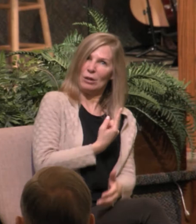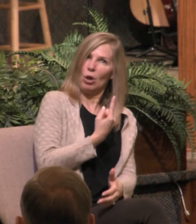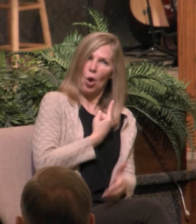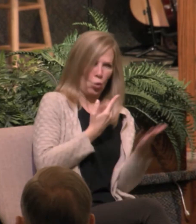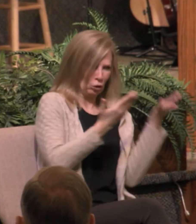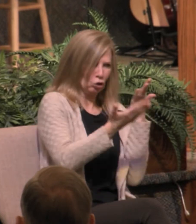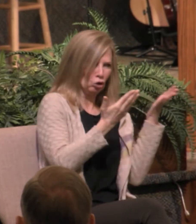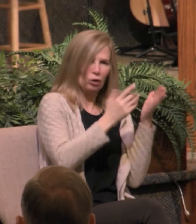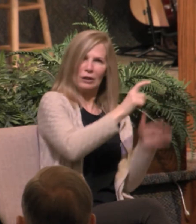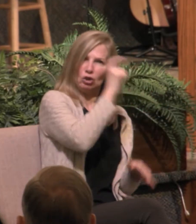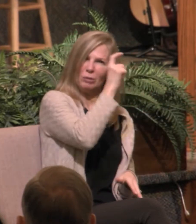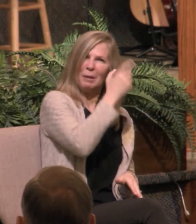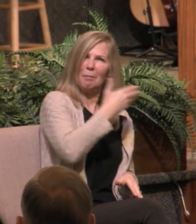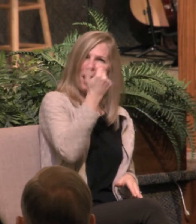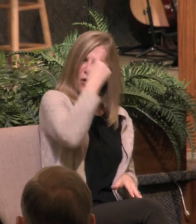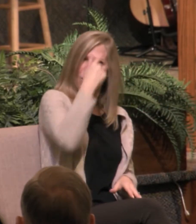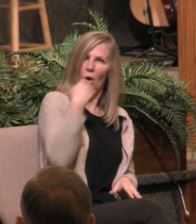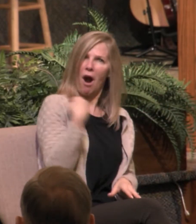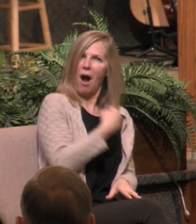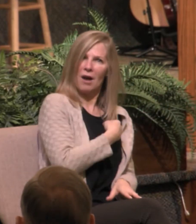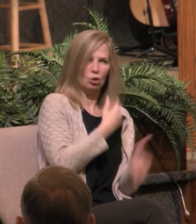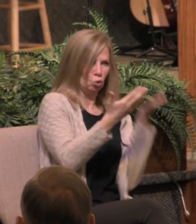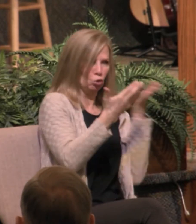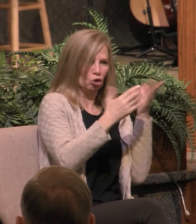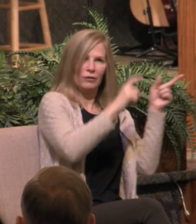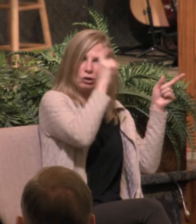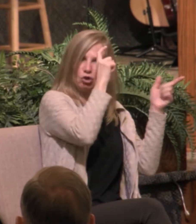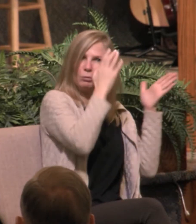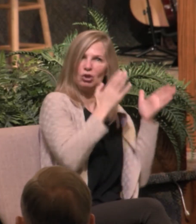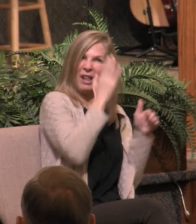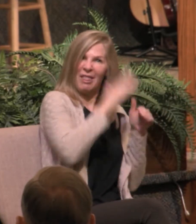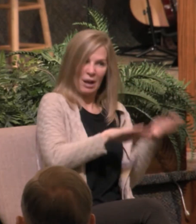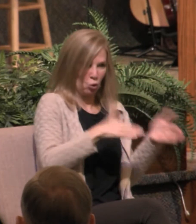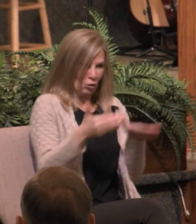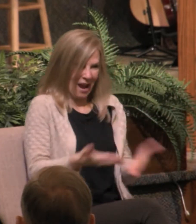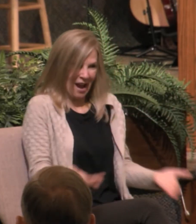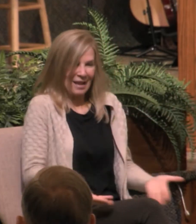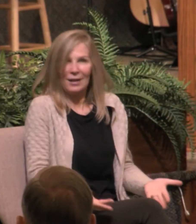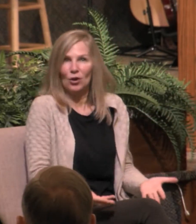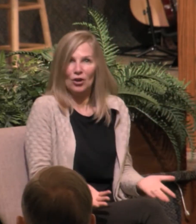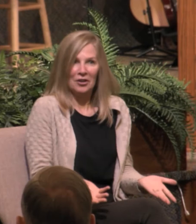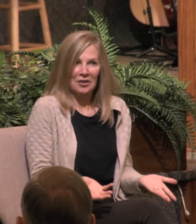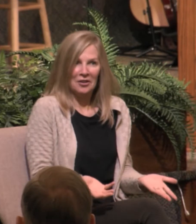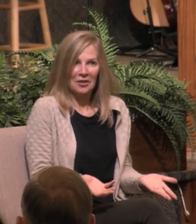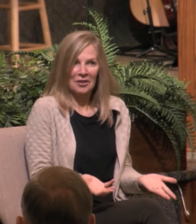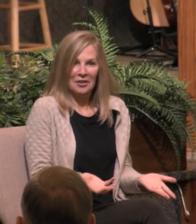serve the Egyptians, for it would have been better for us to serve the Egyptians than to die in the wilderness?